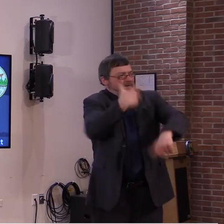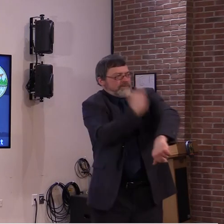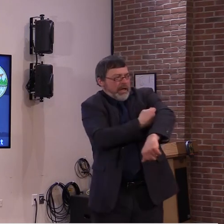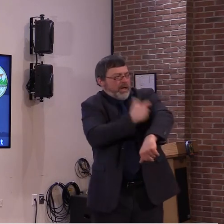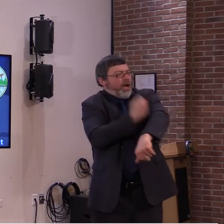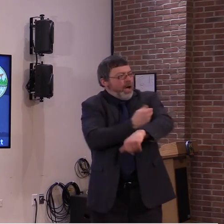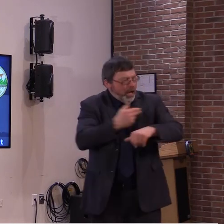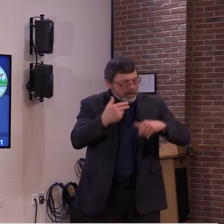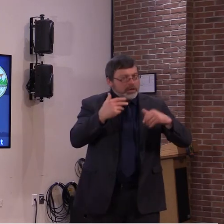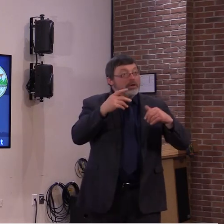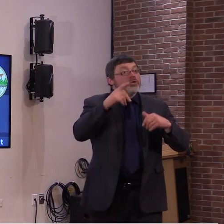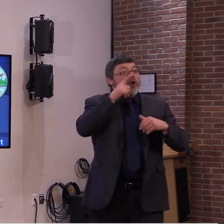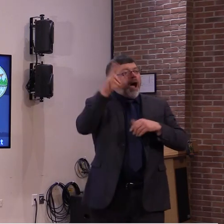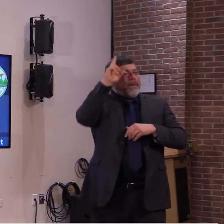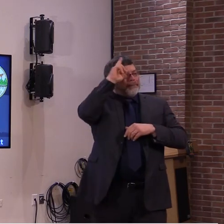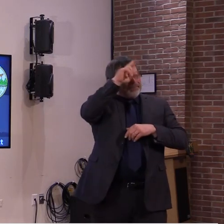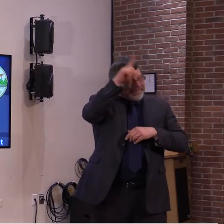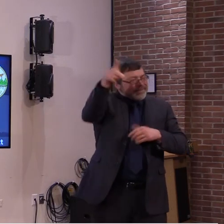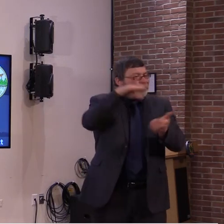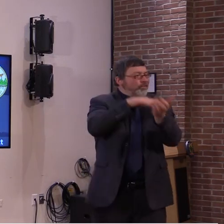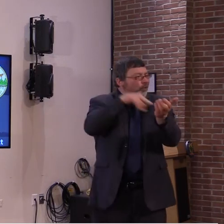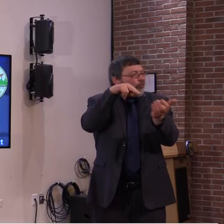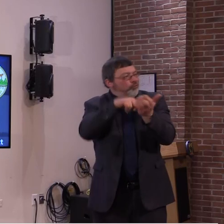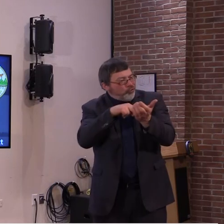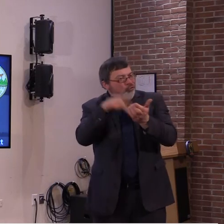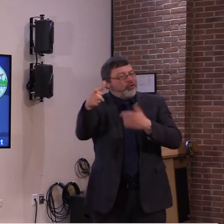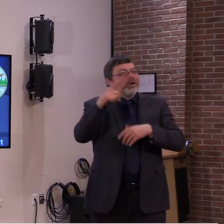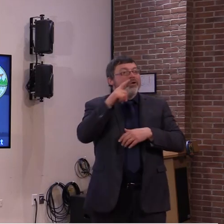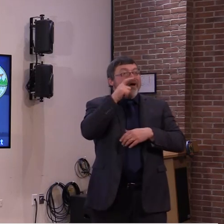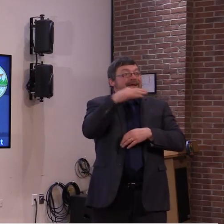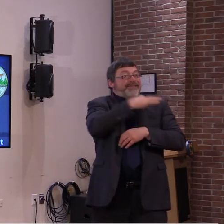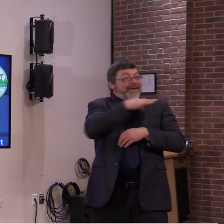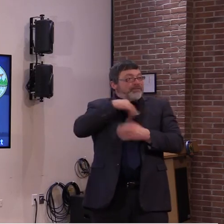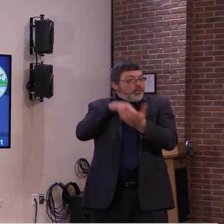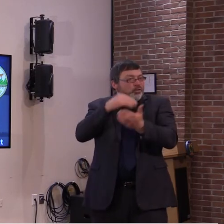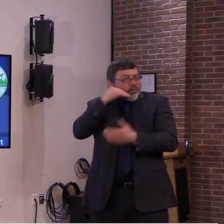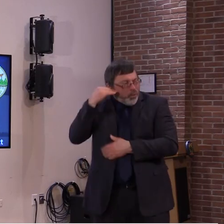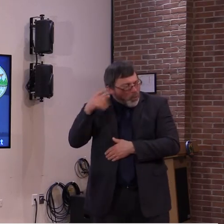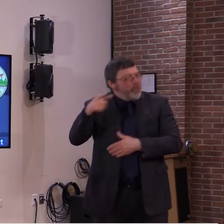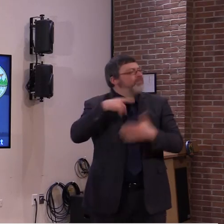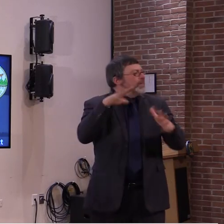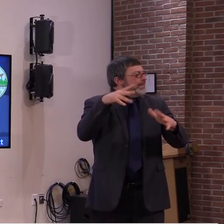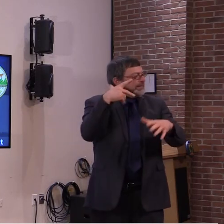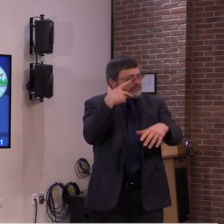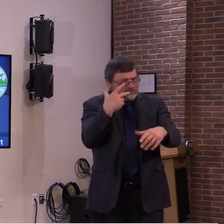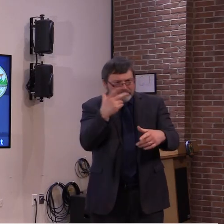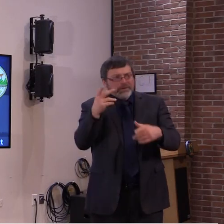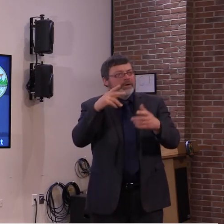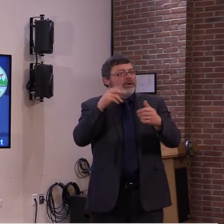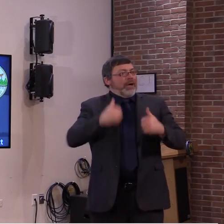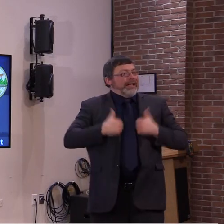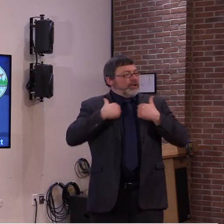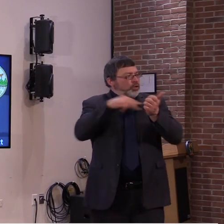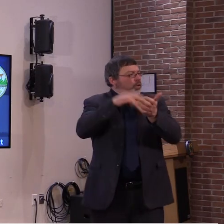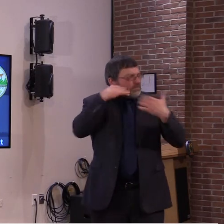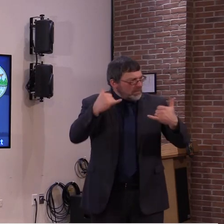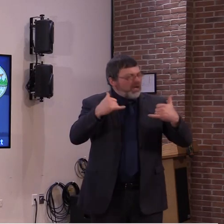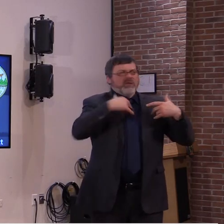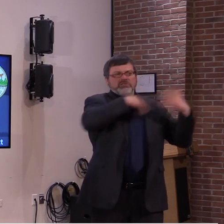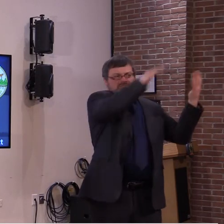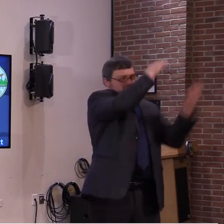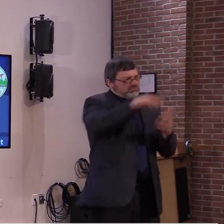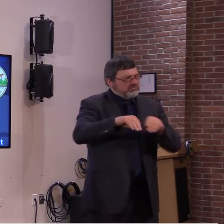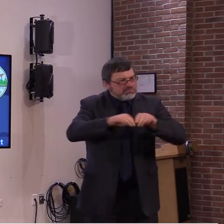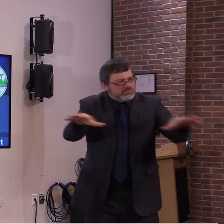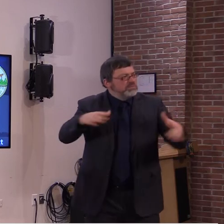is doing very well in getting vaccine into the arms of its healthcare workforce with a quick turnaround from when the vaccine reaches the